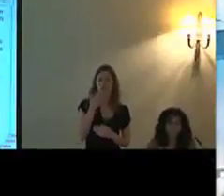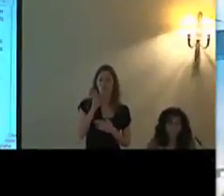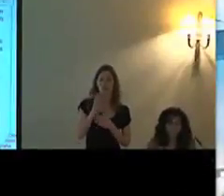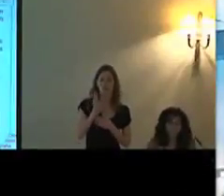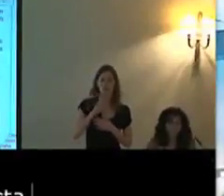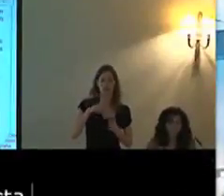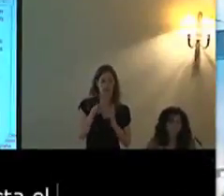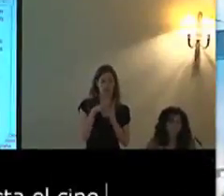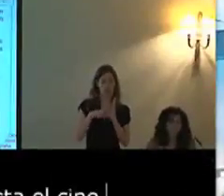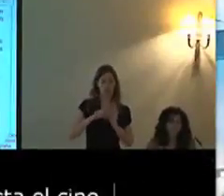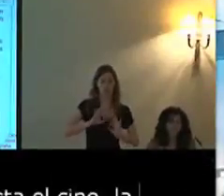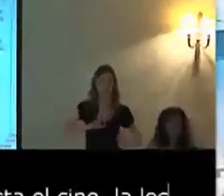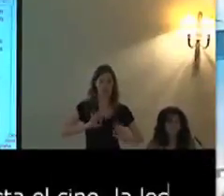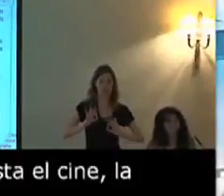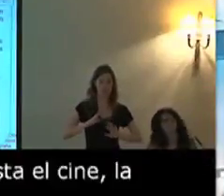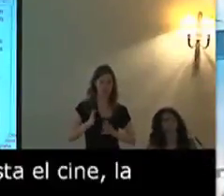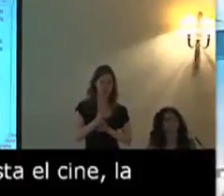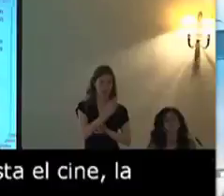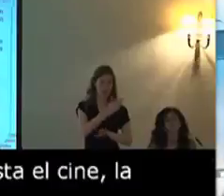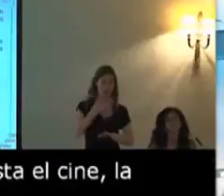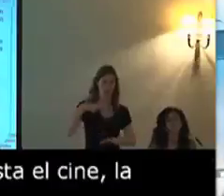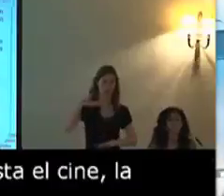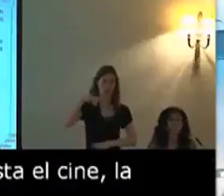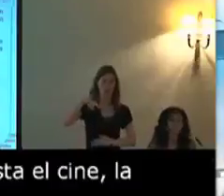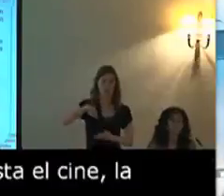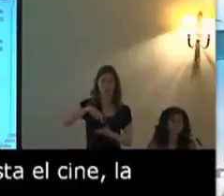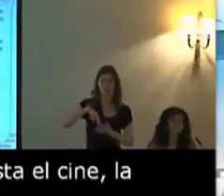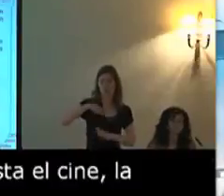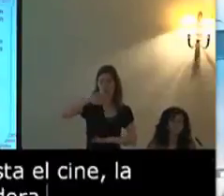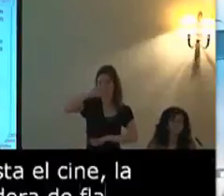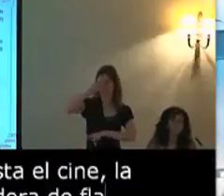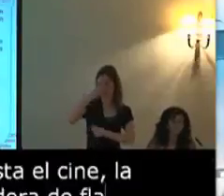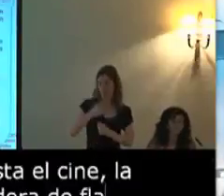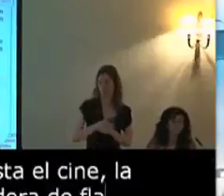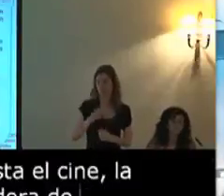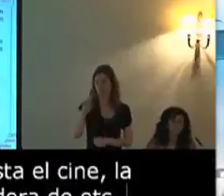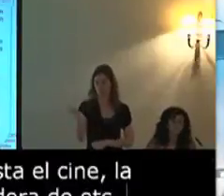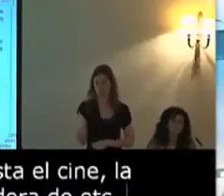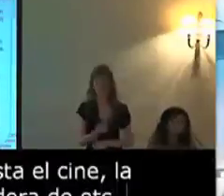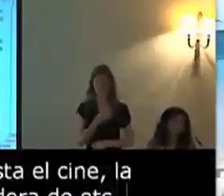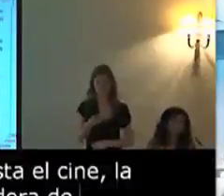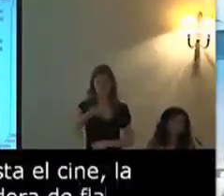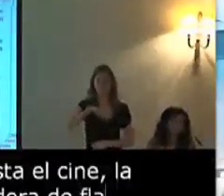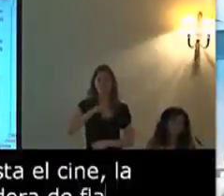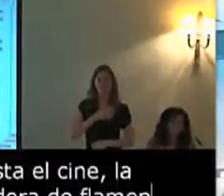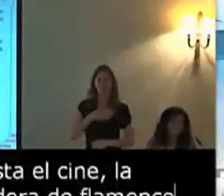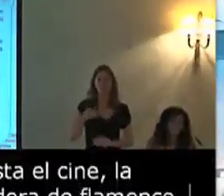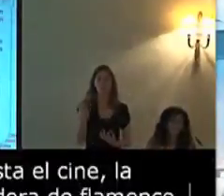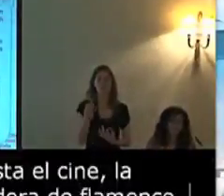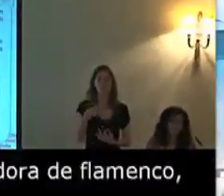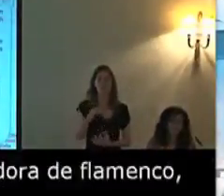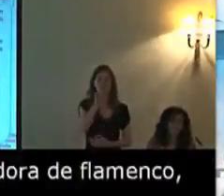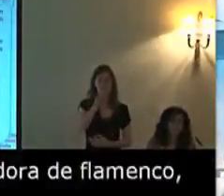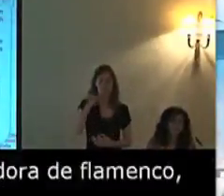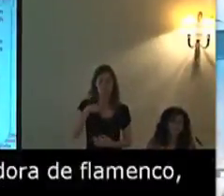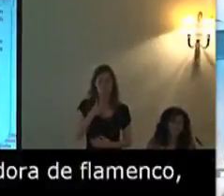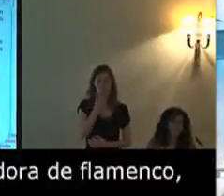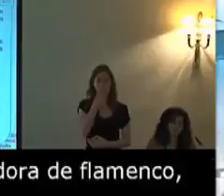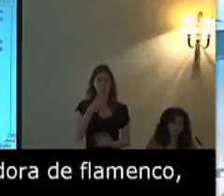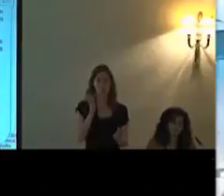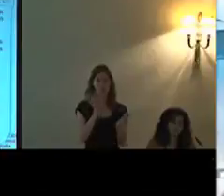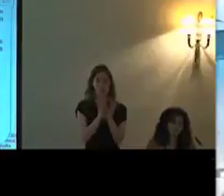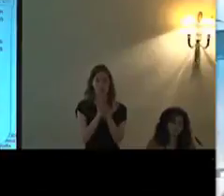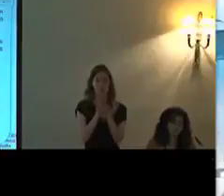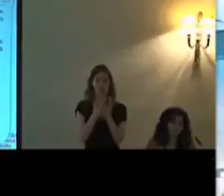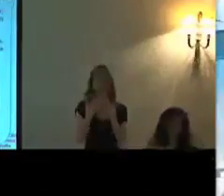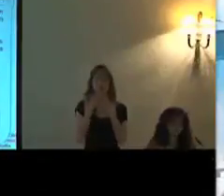on. So she likes going to the movies, reading. She was a flamenco dancer, and so on. So the idea is that they can make